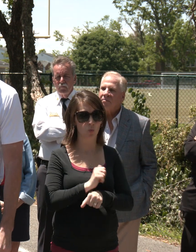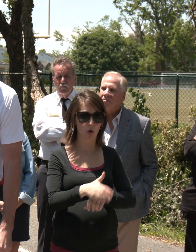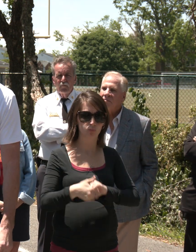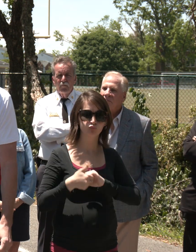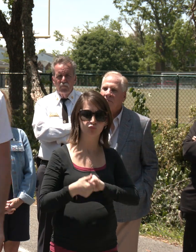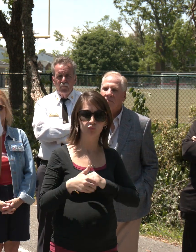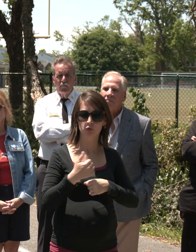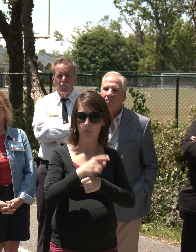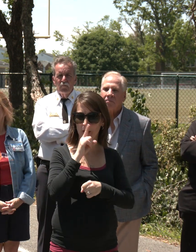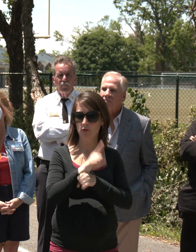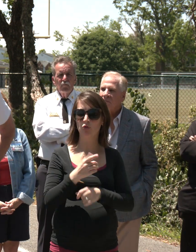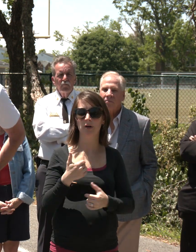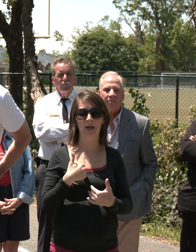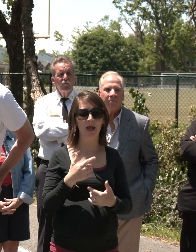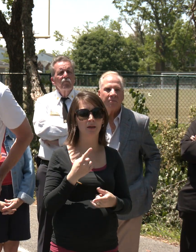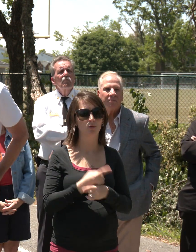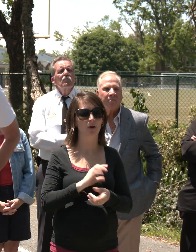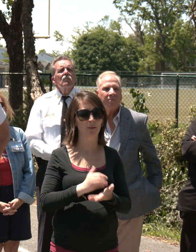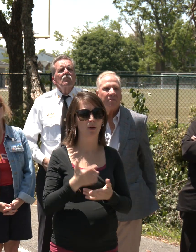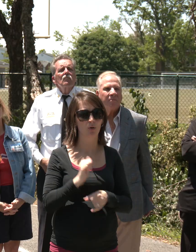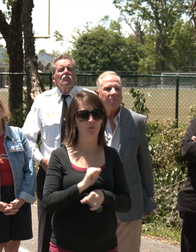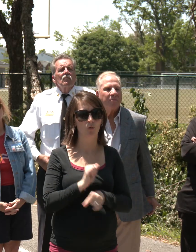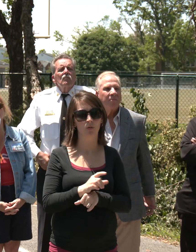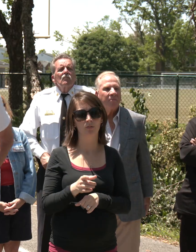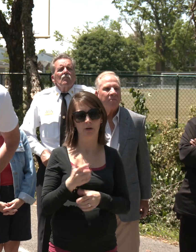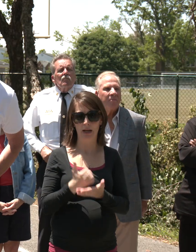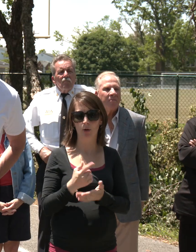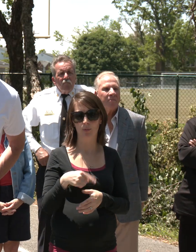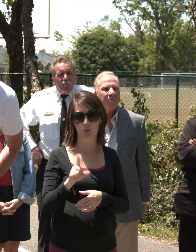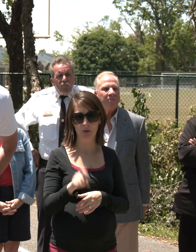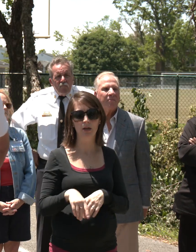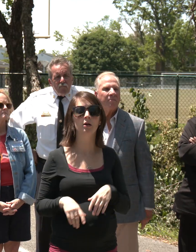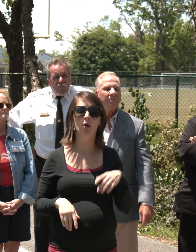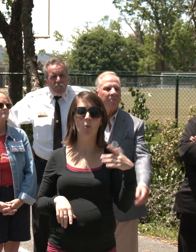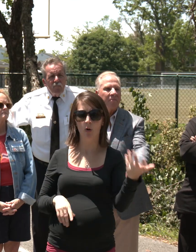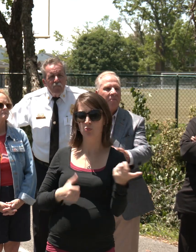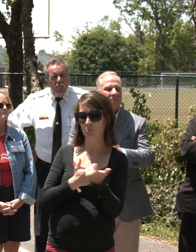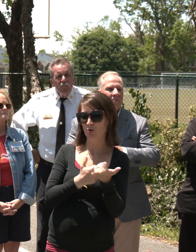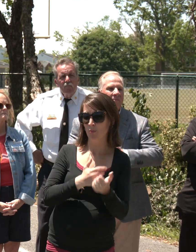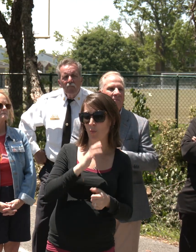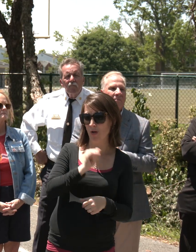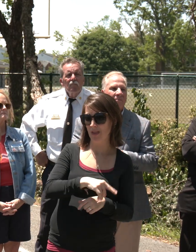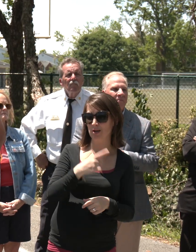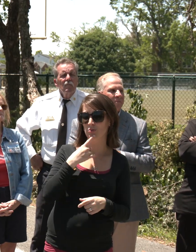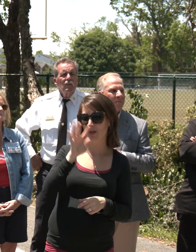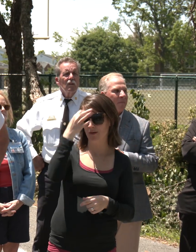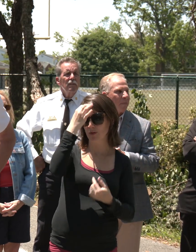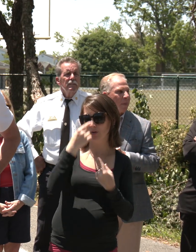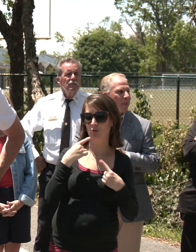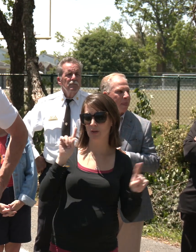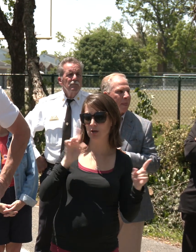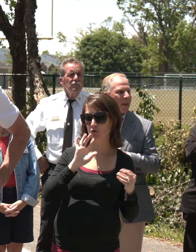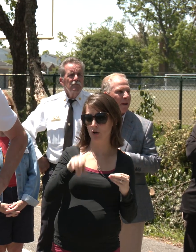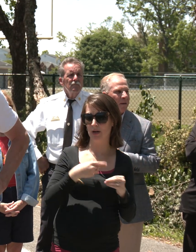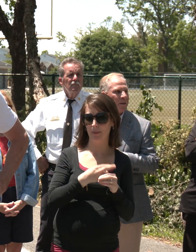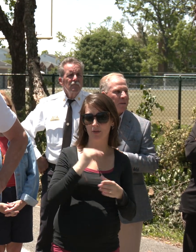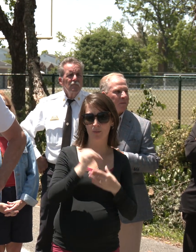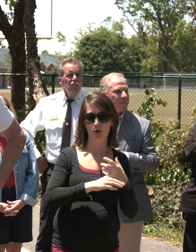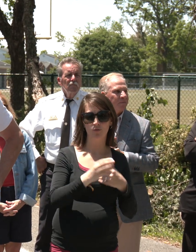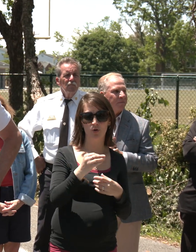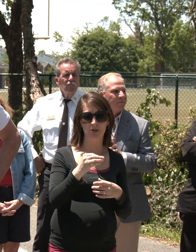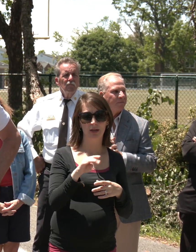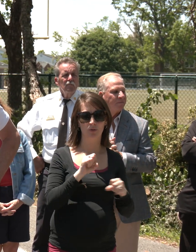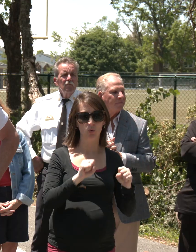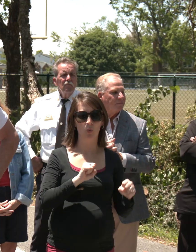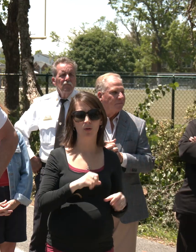needs. Shoshana? Oh, just kind of going off of that, you mentioned the federal declaration from President Trump today from the March 14th storms. What can you say to people that don't